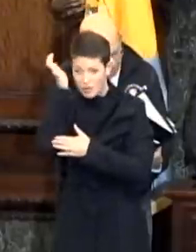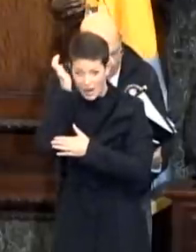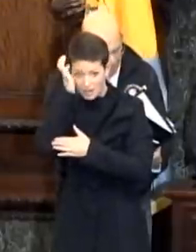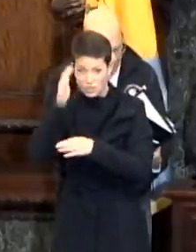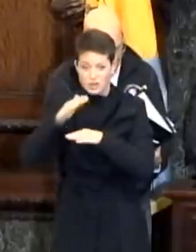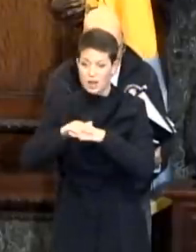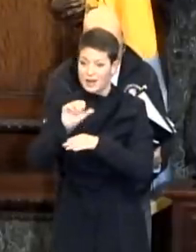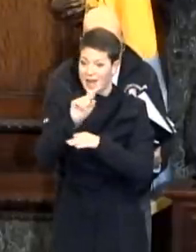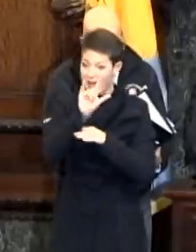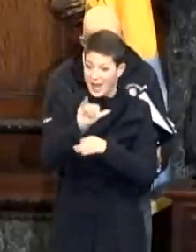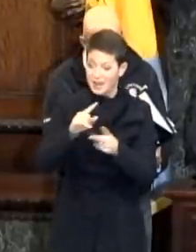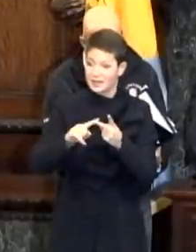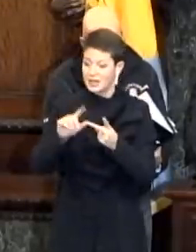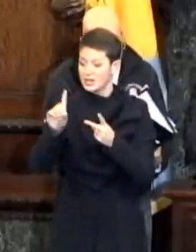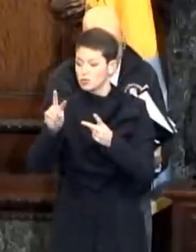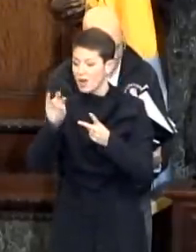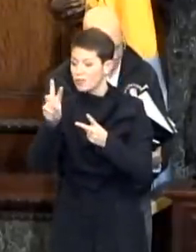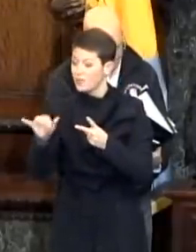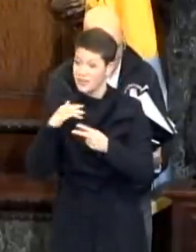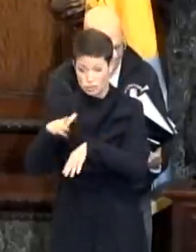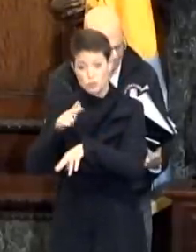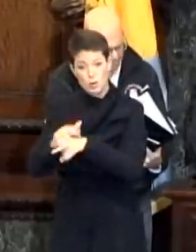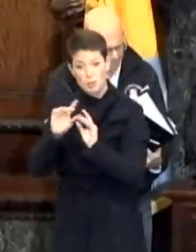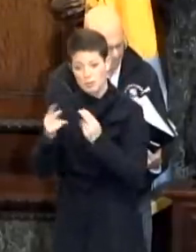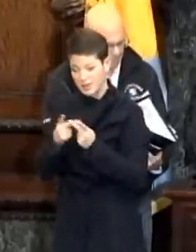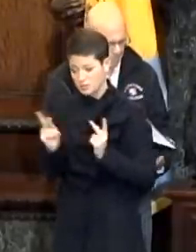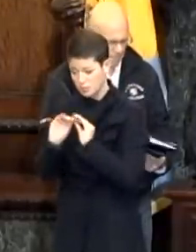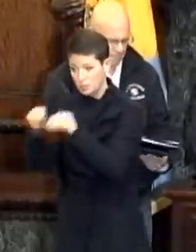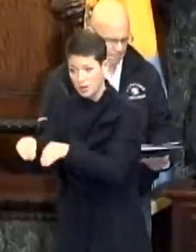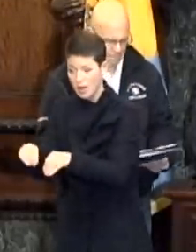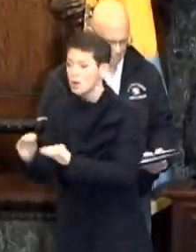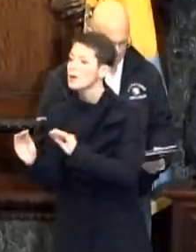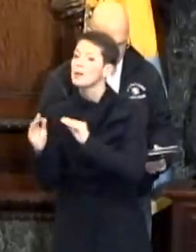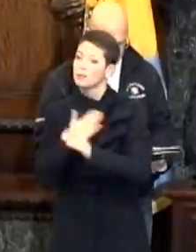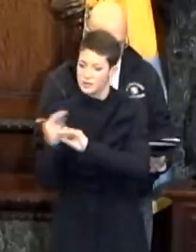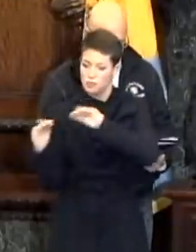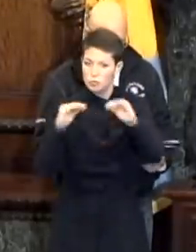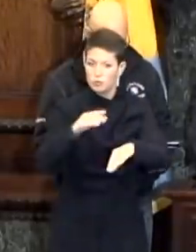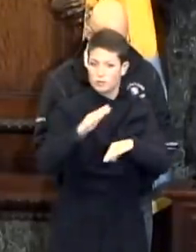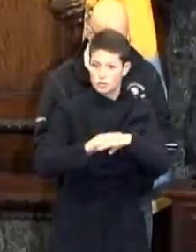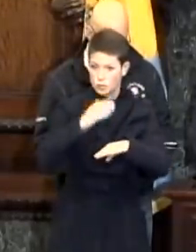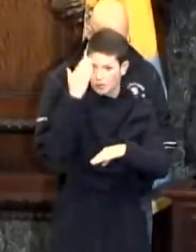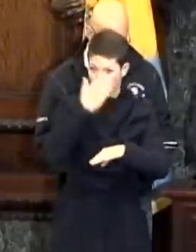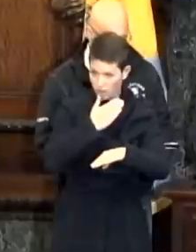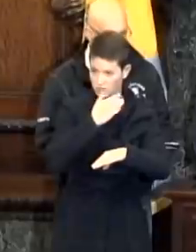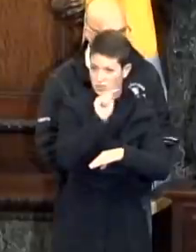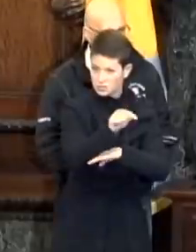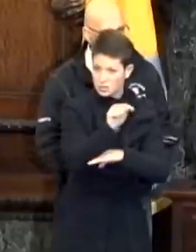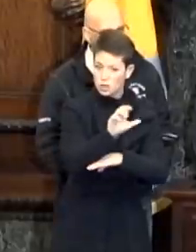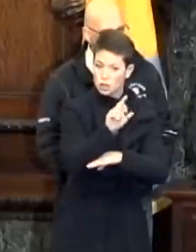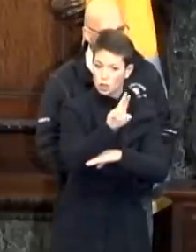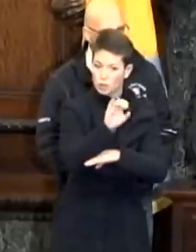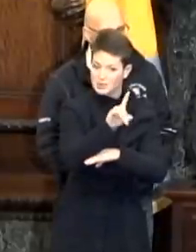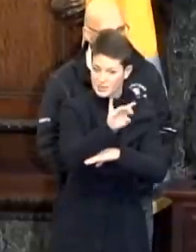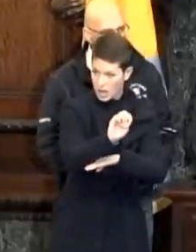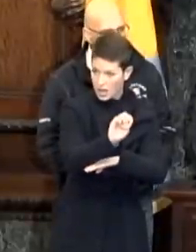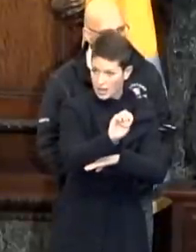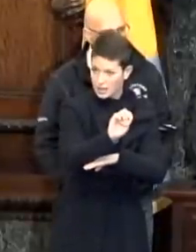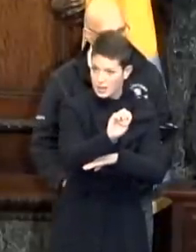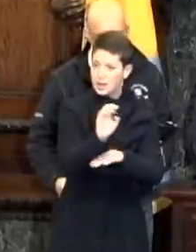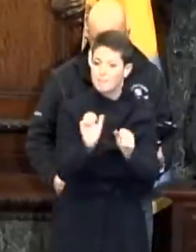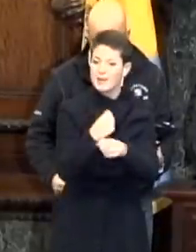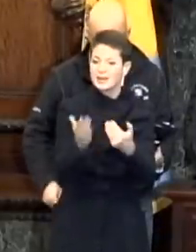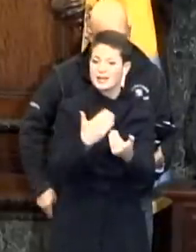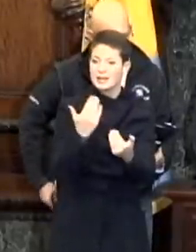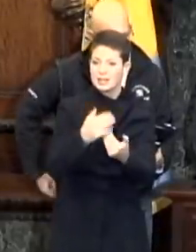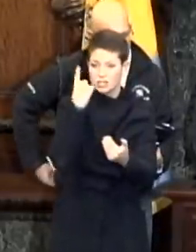driveways. If that's your normal place, we will not do that next week. We're asking you to put it out on the front, on curbside. It will make it much